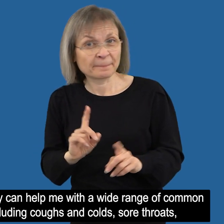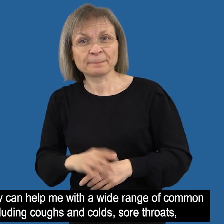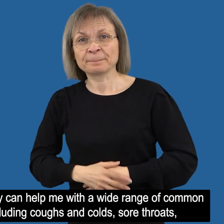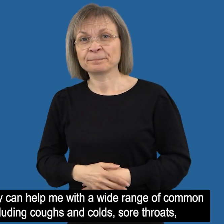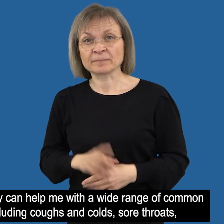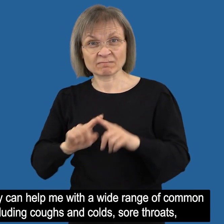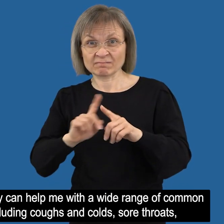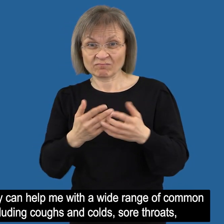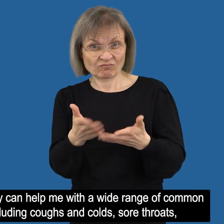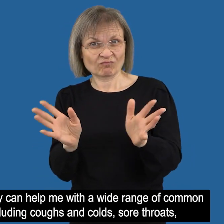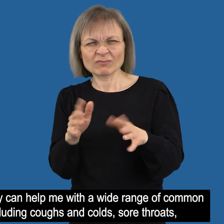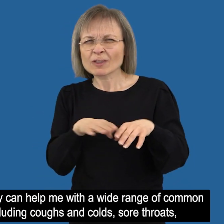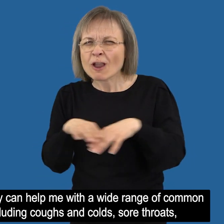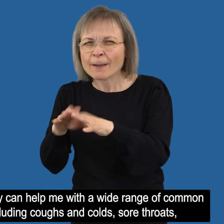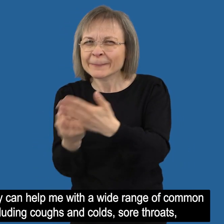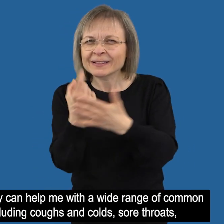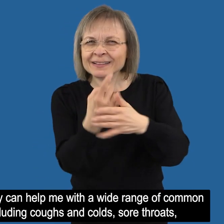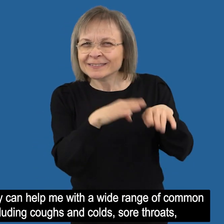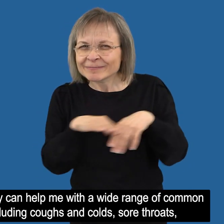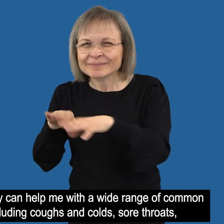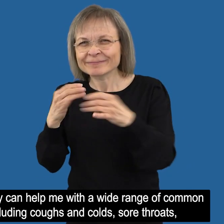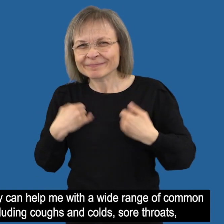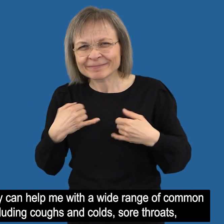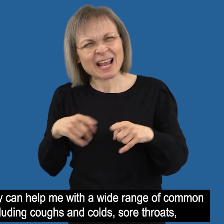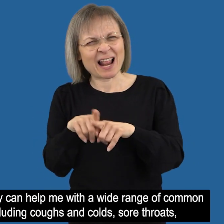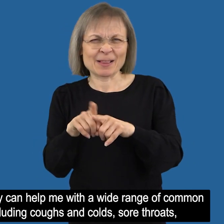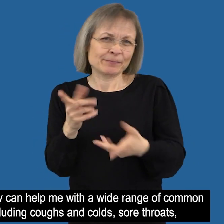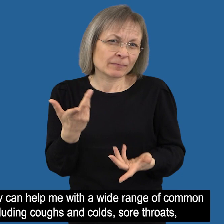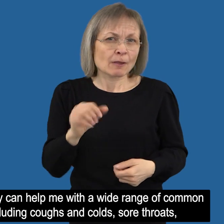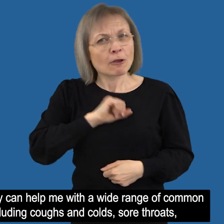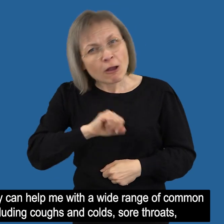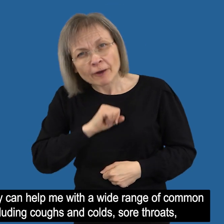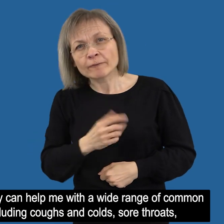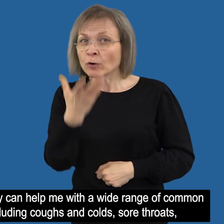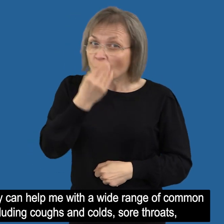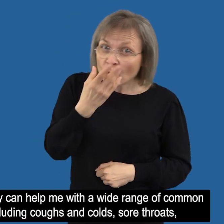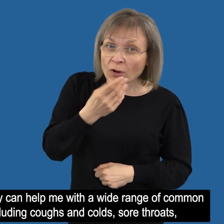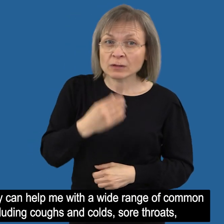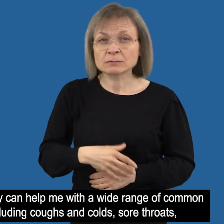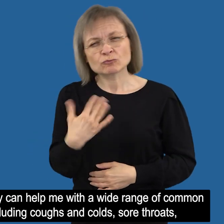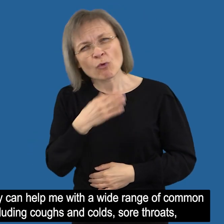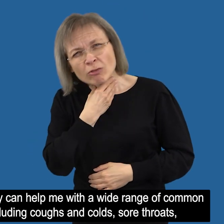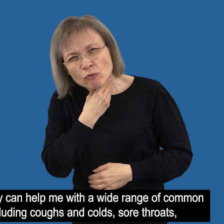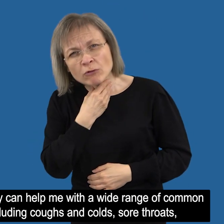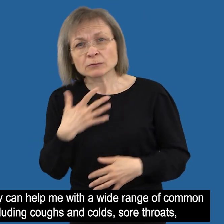My local pharmacy can help me with a wide range of common conditions, including coughs and colds, sore